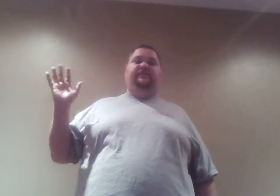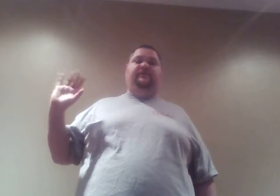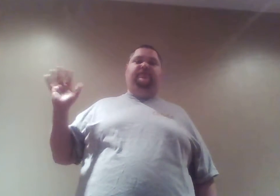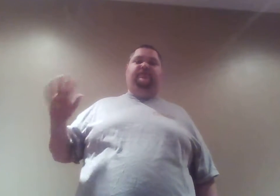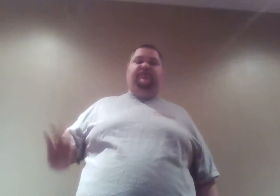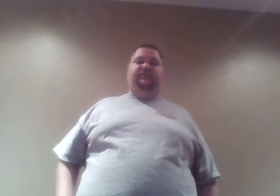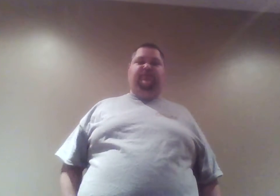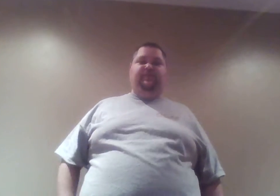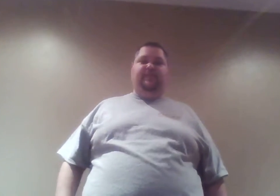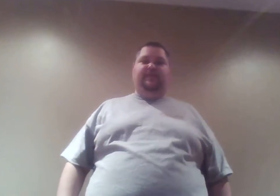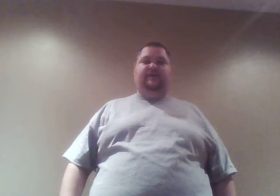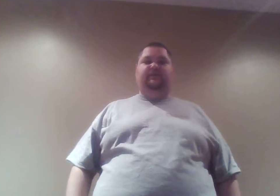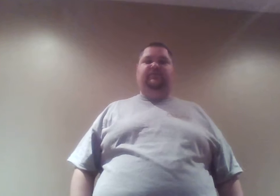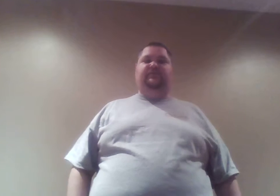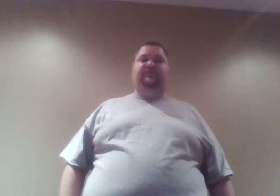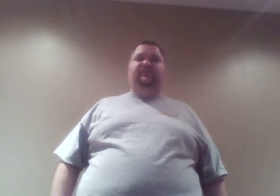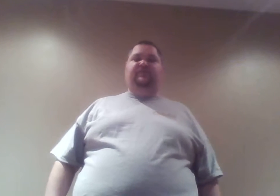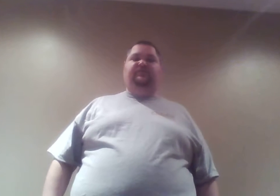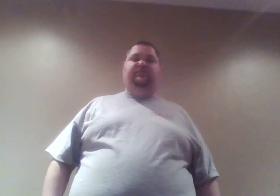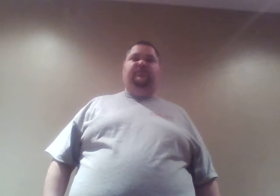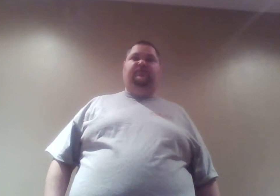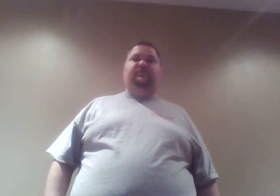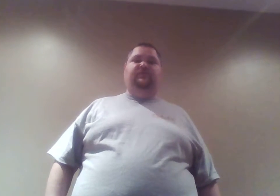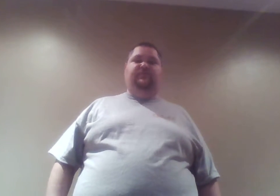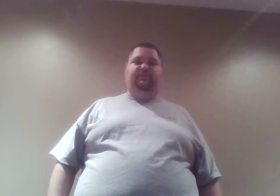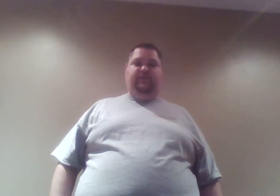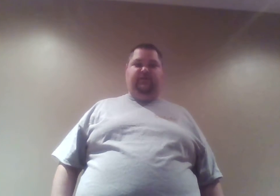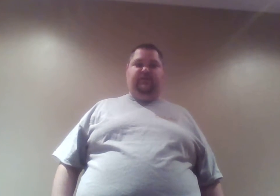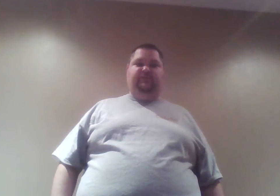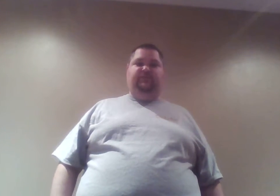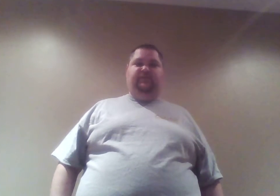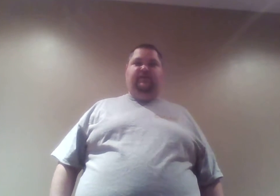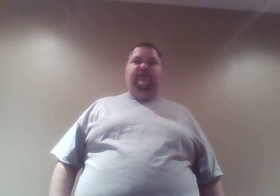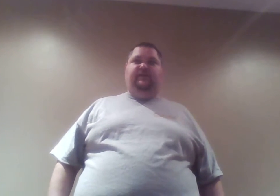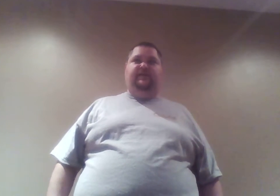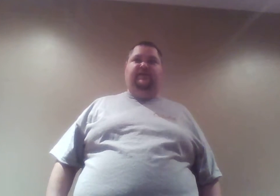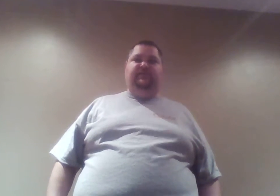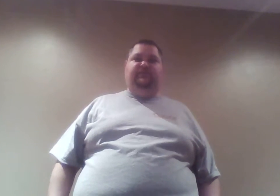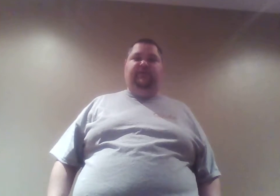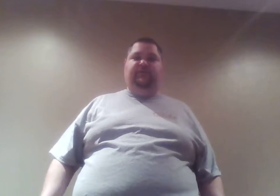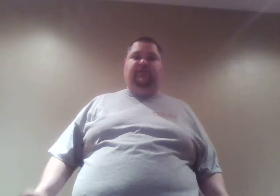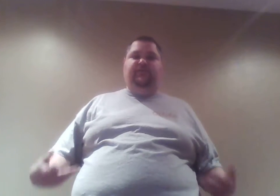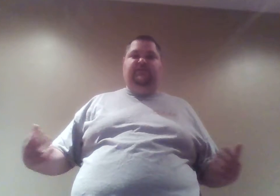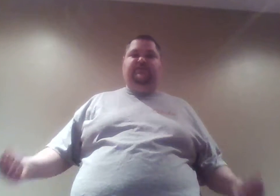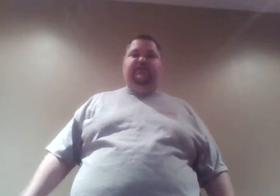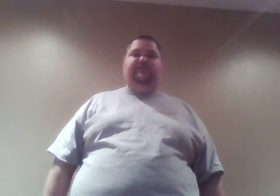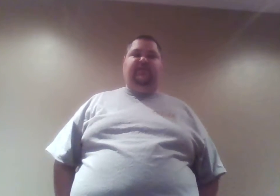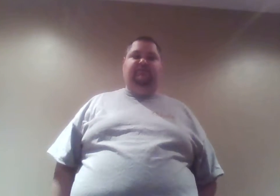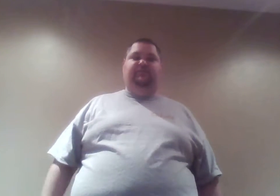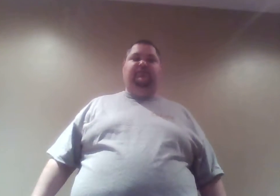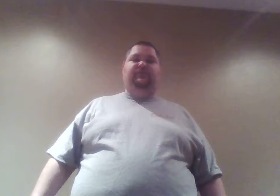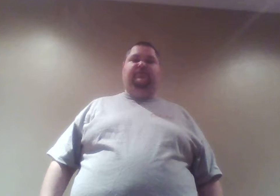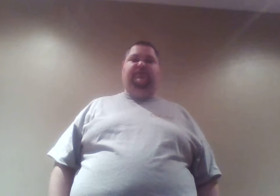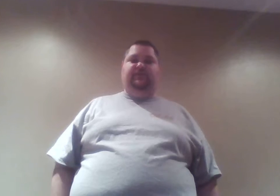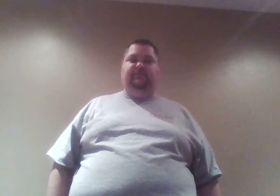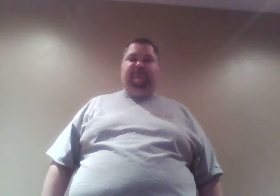Hello, YouTube. I'm doing this video for my bear cubs, as we are going to be in charge of a blue and gold dinner, which